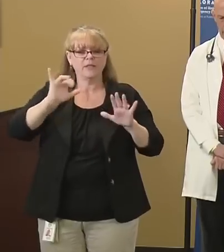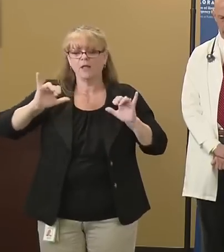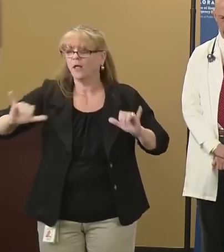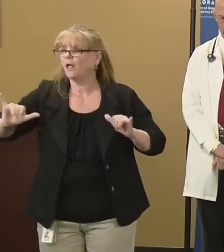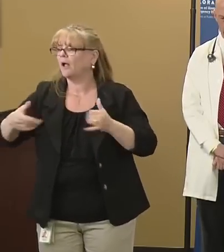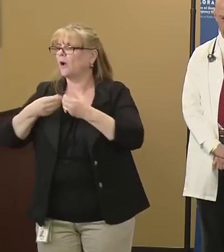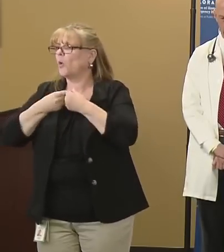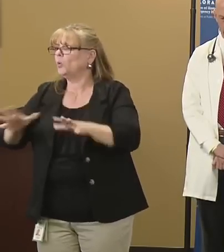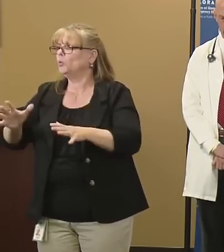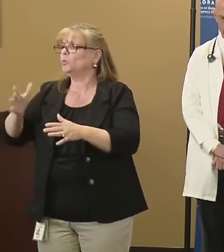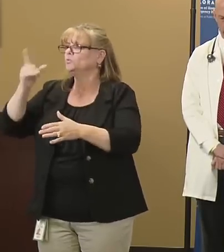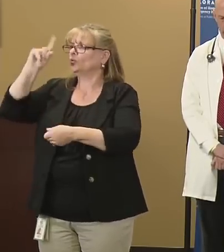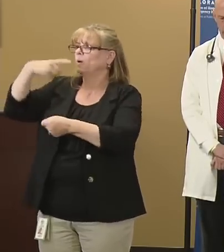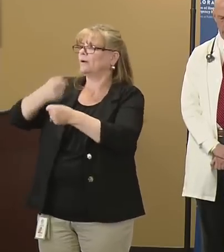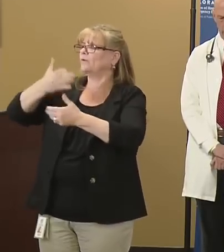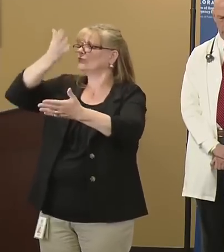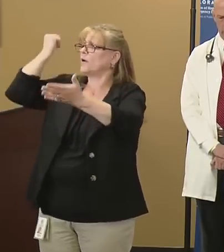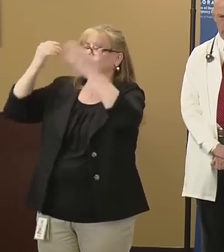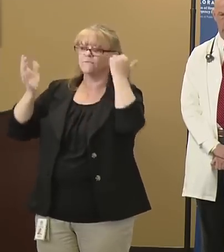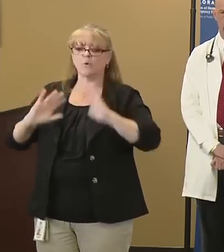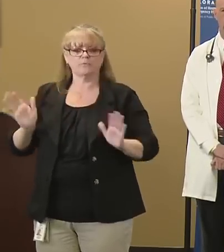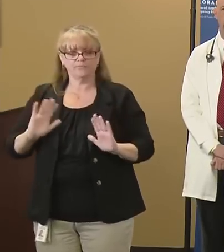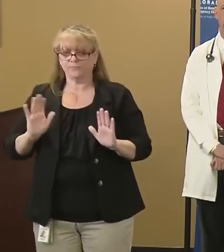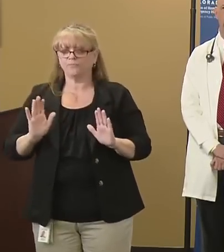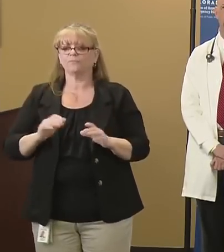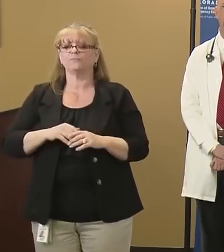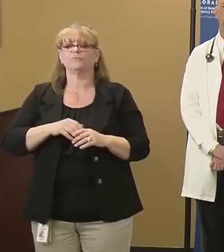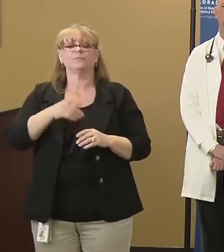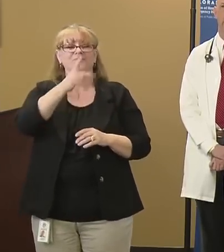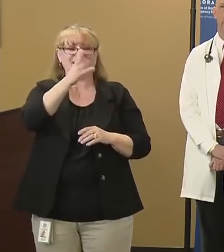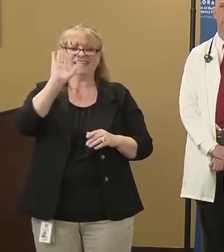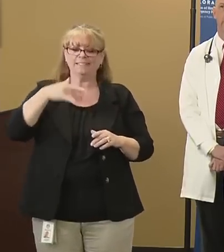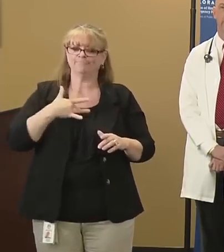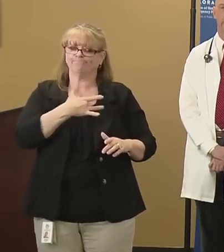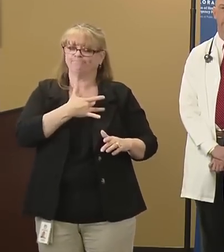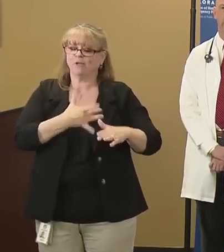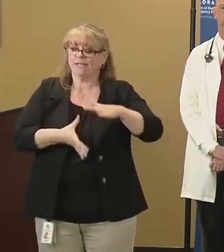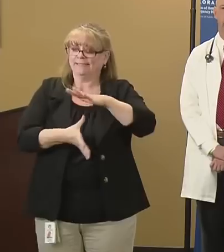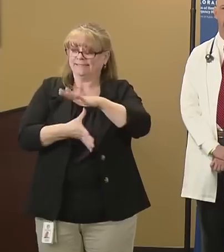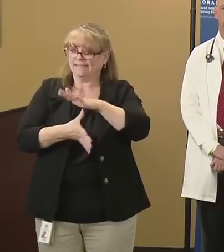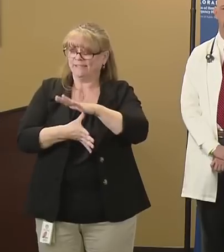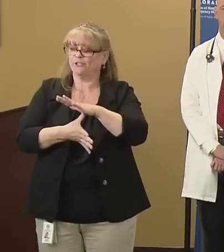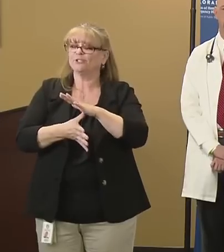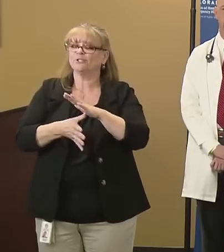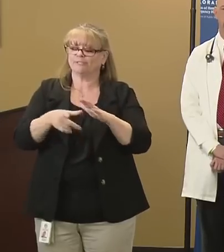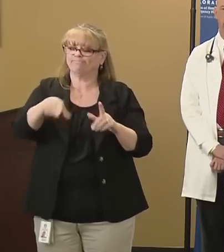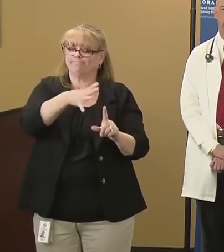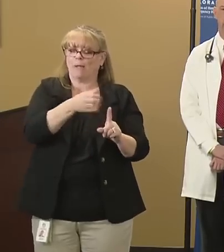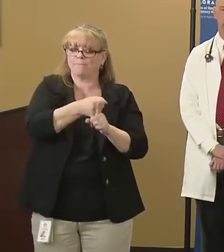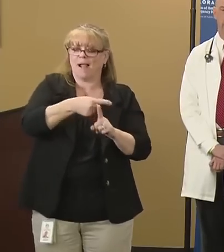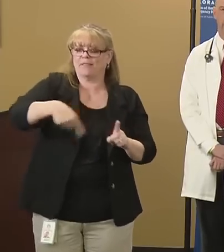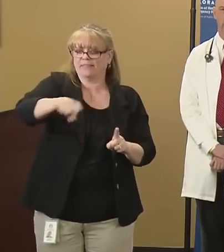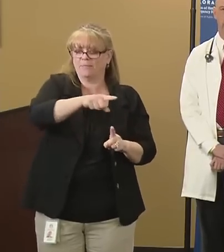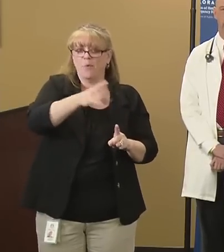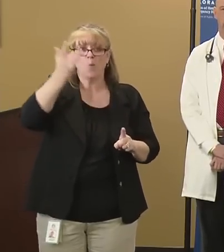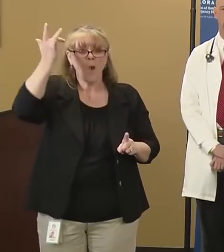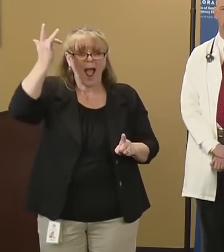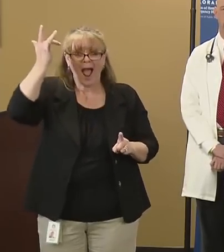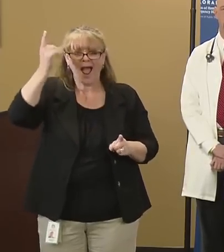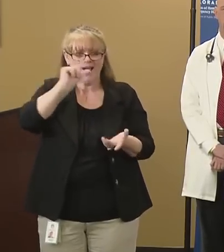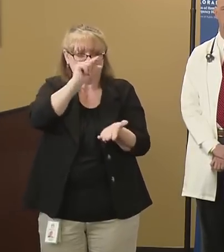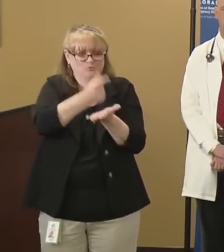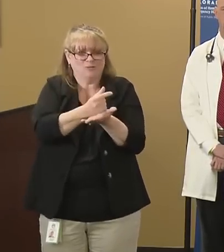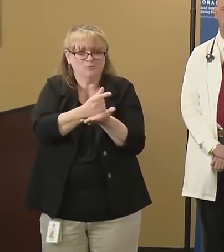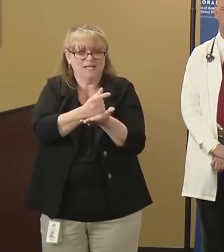will always remember, of course, this crisis that's canceling very likely the physical ceremony around their graduation, but they still need